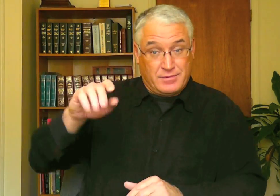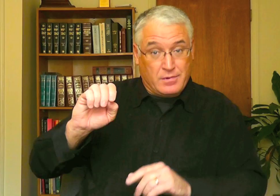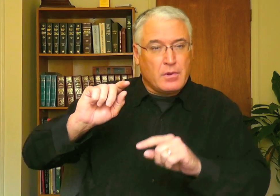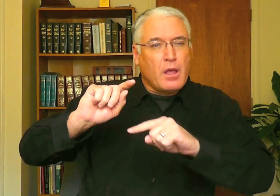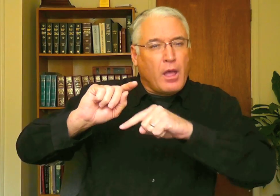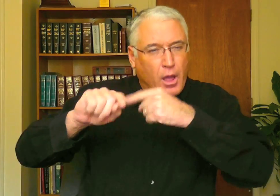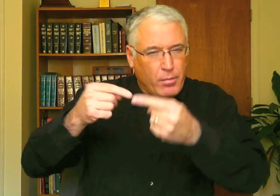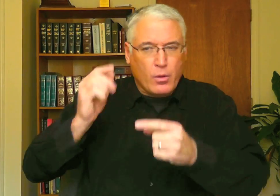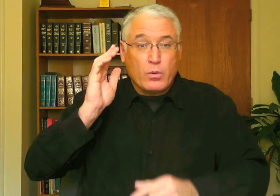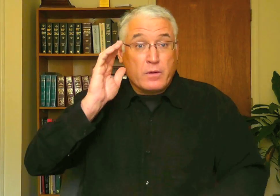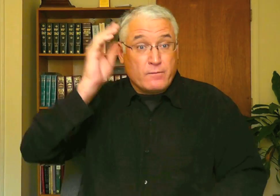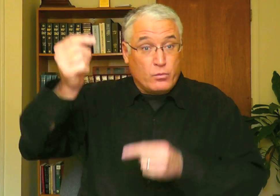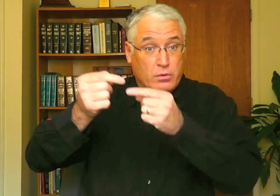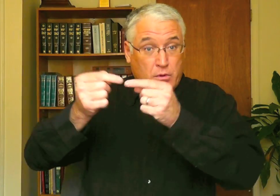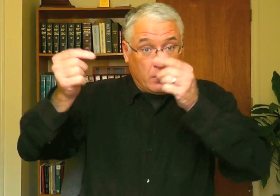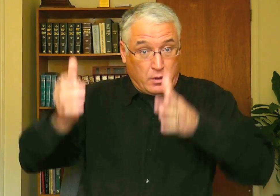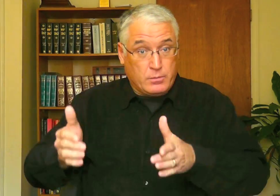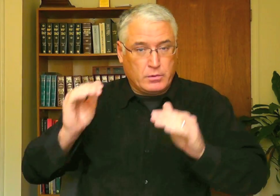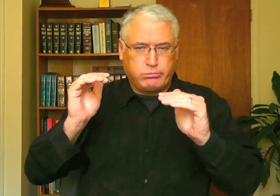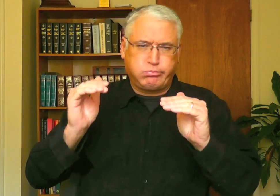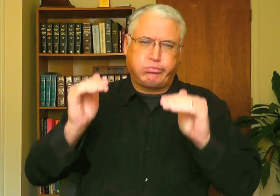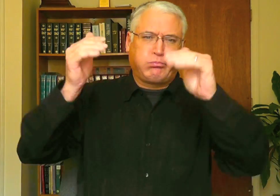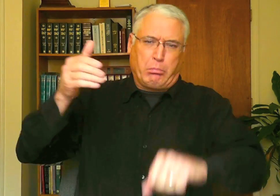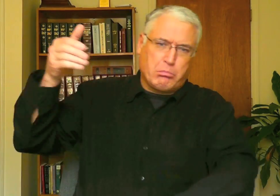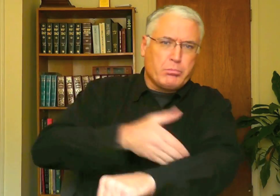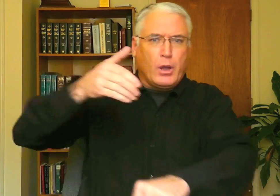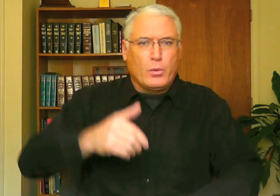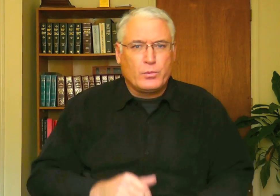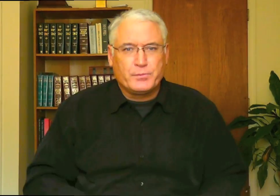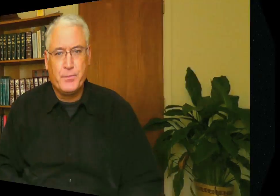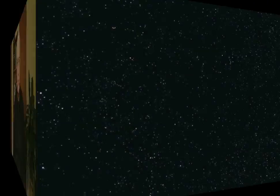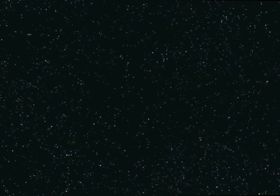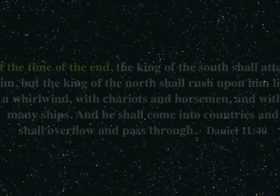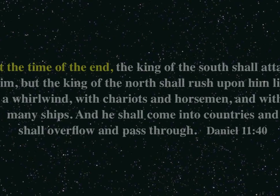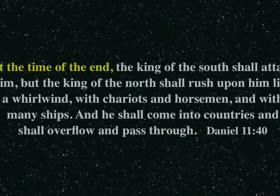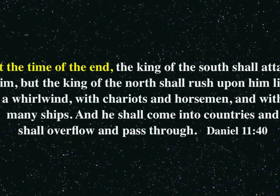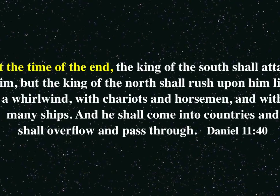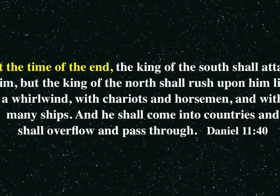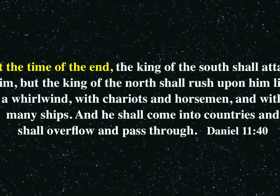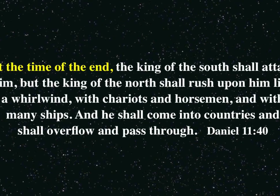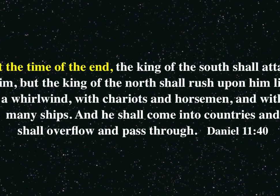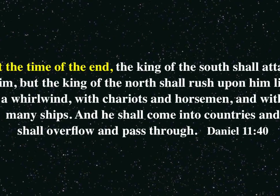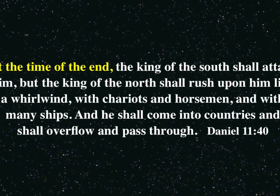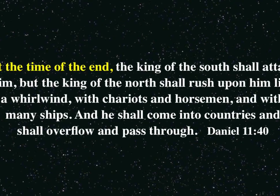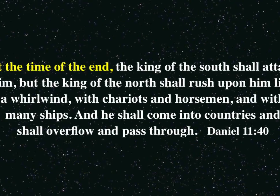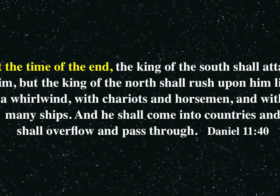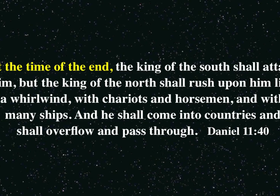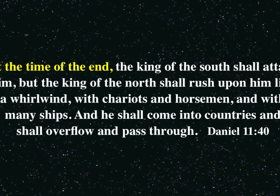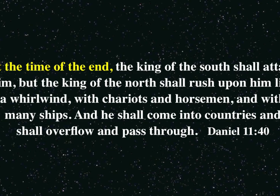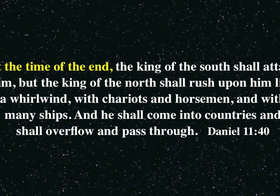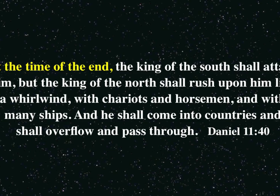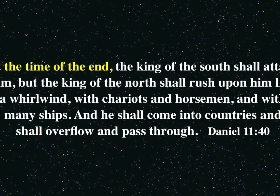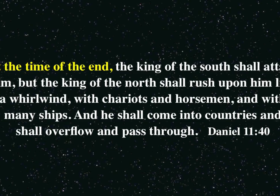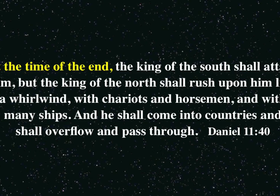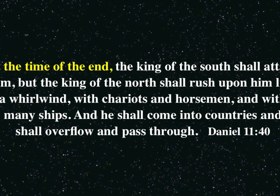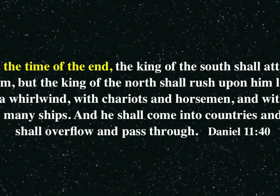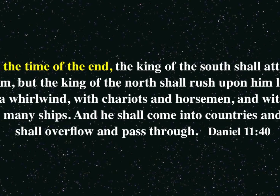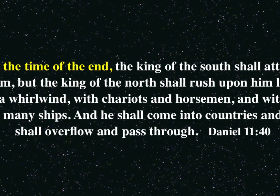but he's merely a picture of a future enemy that will be most powerful. At the time of the end, the king of the south shall attack him, but the king of